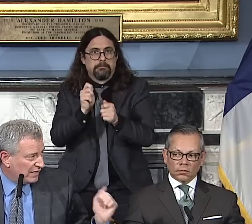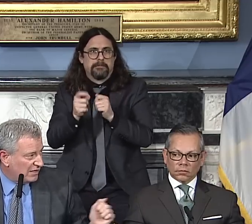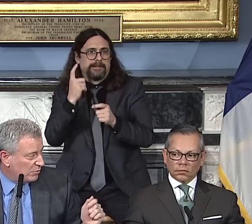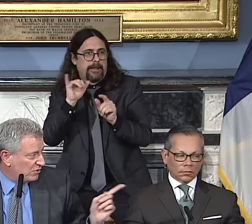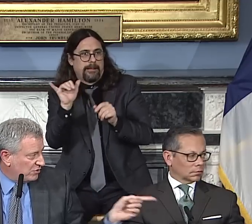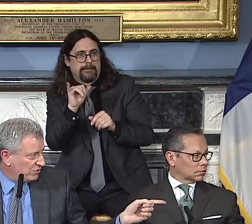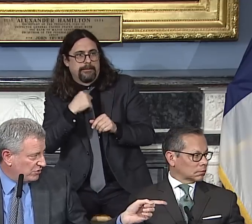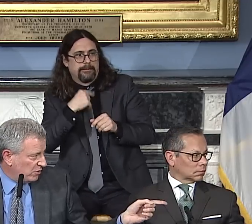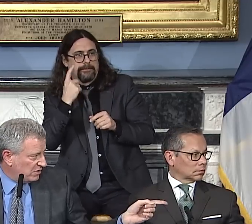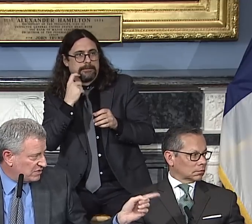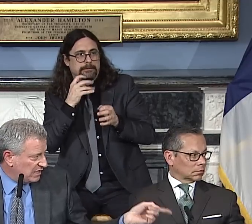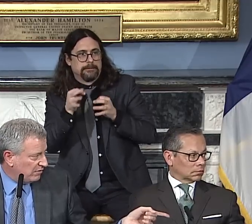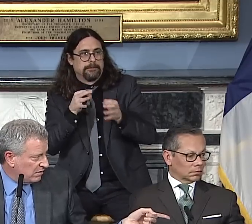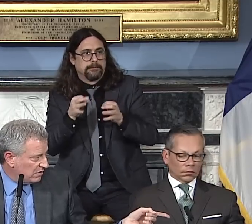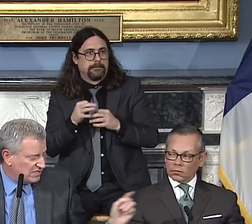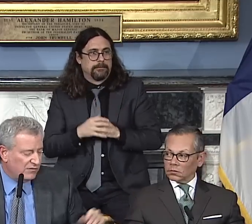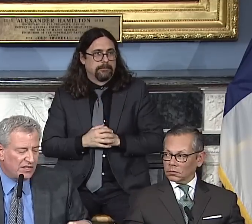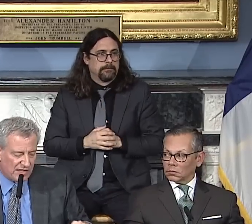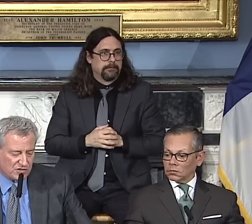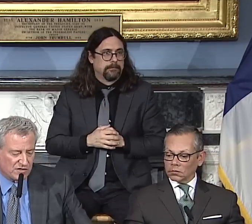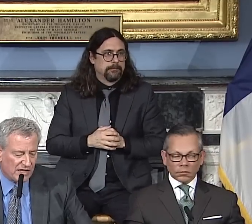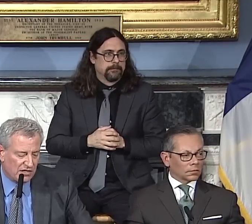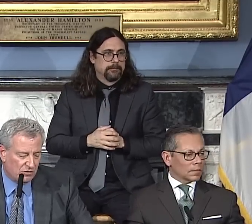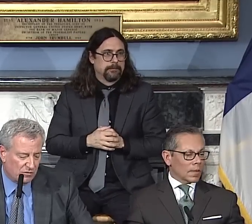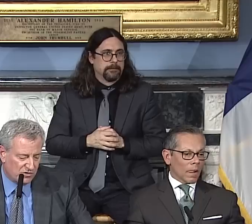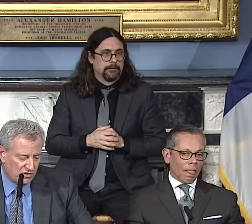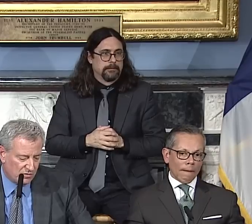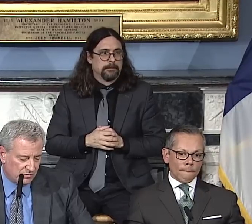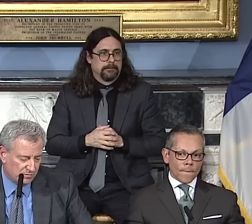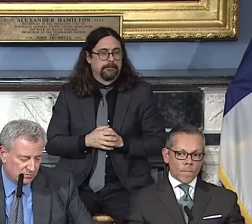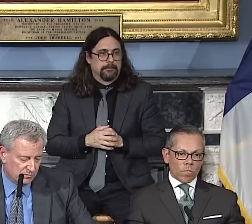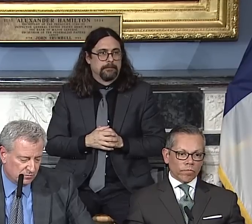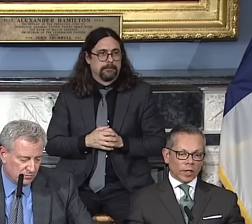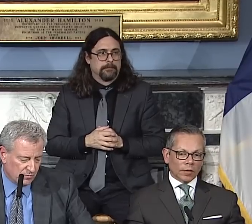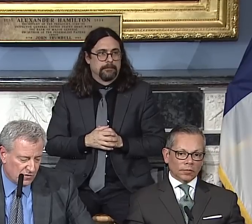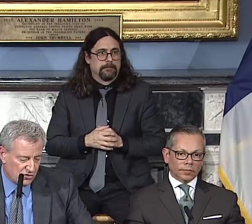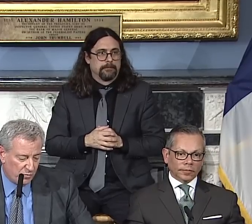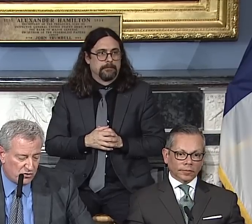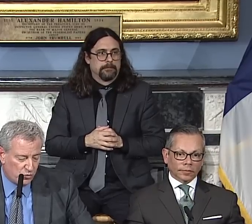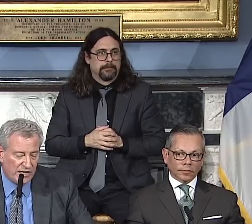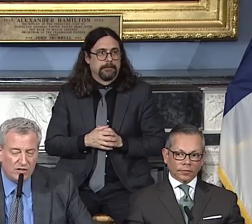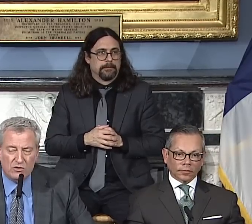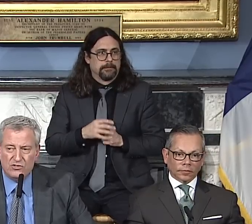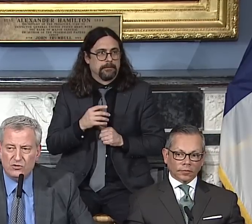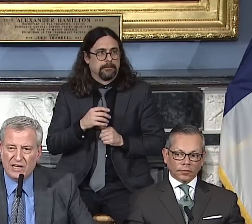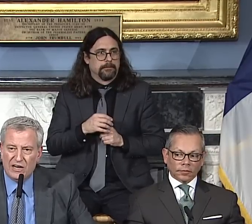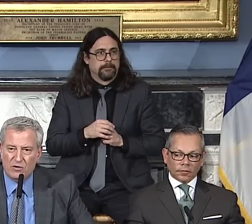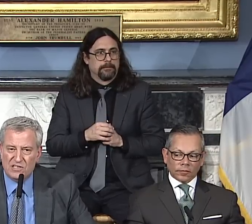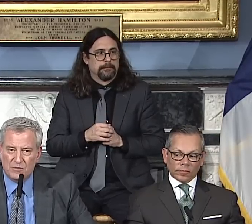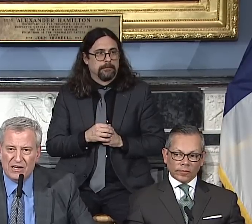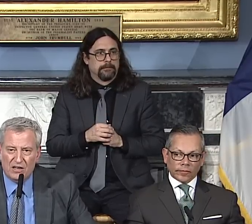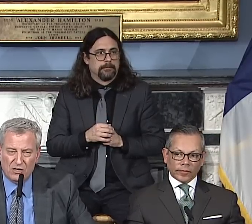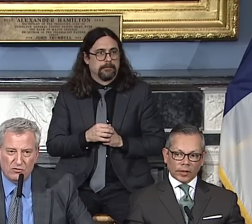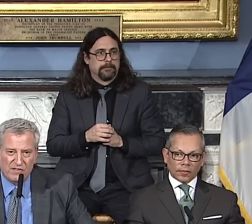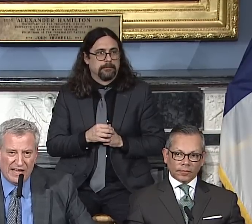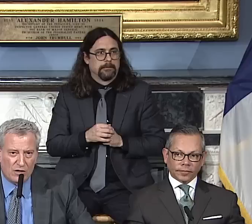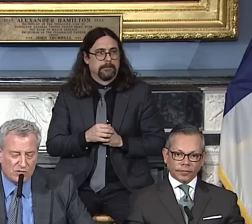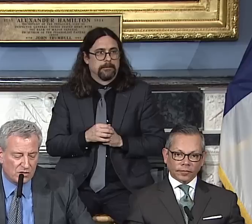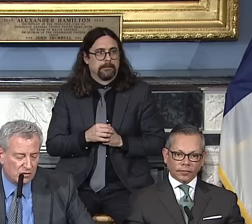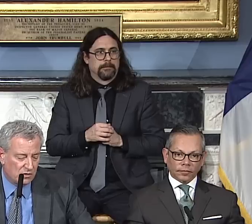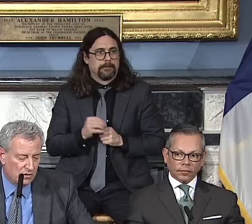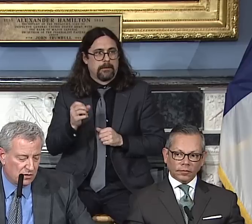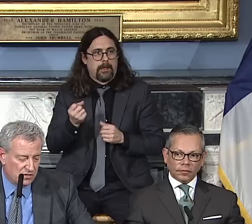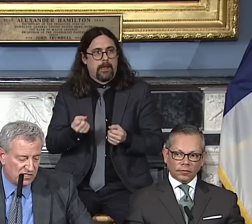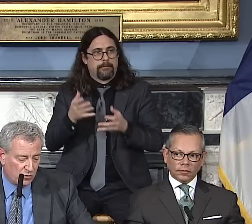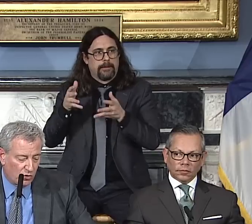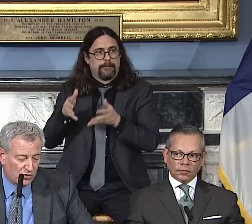90%. I want that number too. Do you know it? 70,000. 70,000. Thank you, Commissioner. So between those two categories, that's about